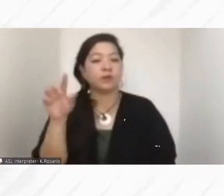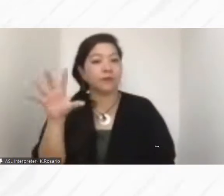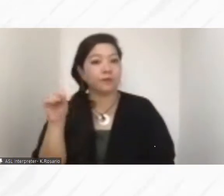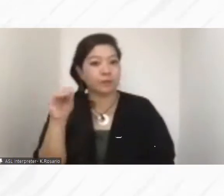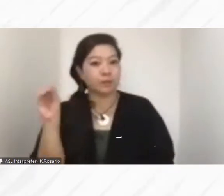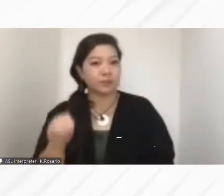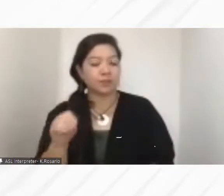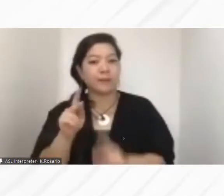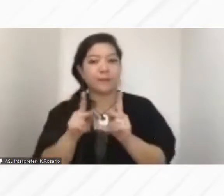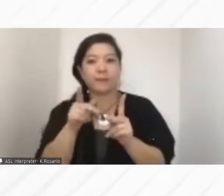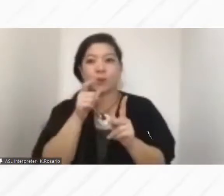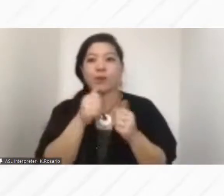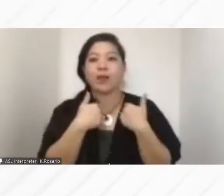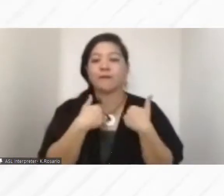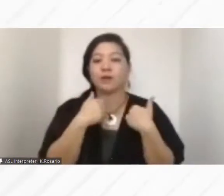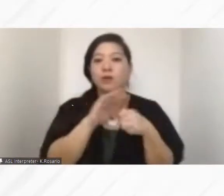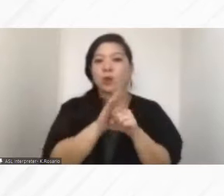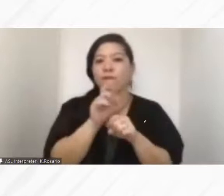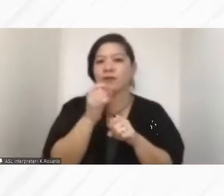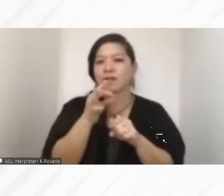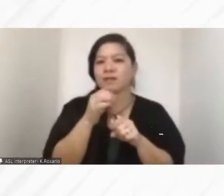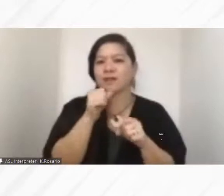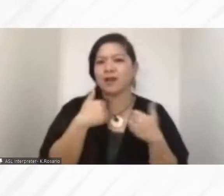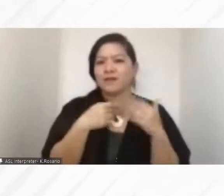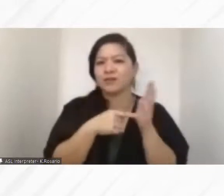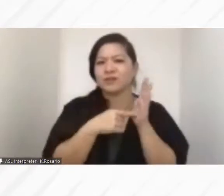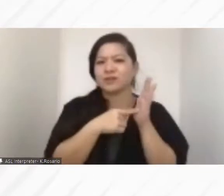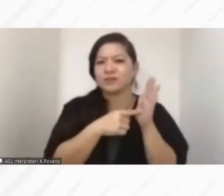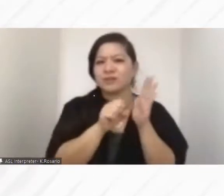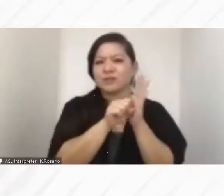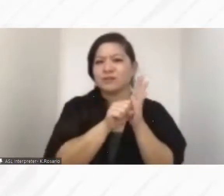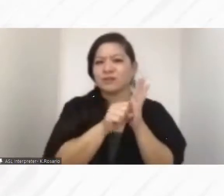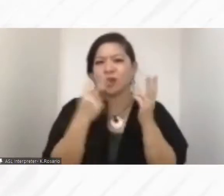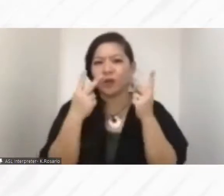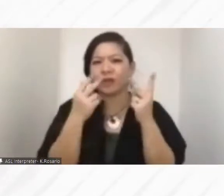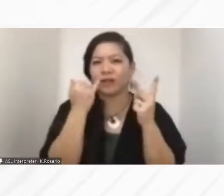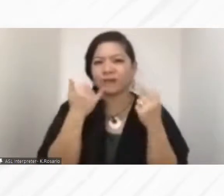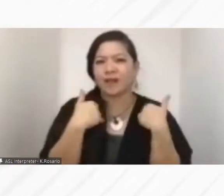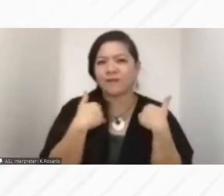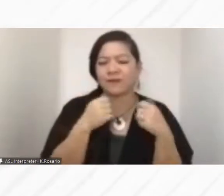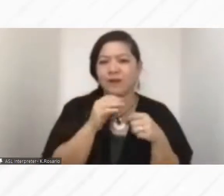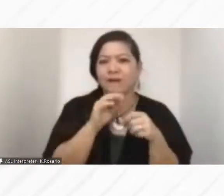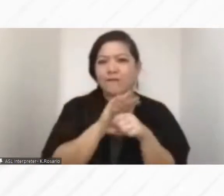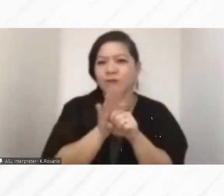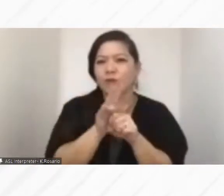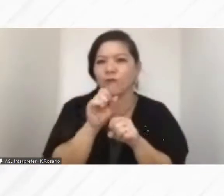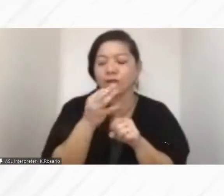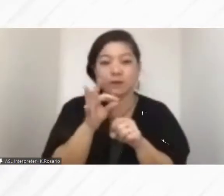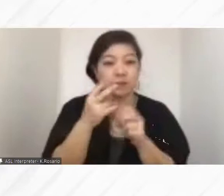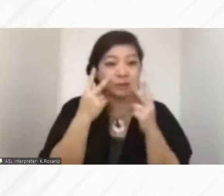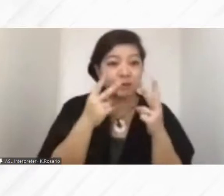with COVID-19 do not have symptoms. You can't tell by looking at them whether they have the virus. And that means the virus can spread without